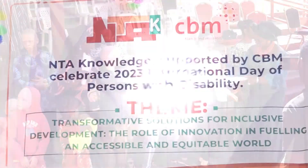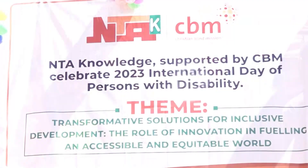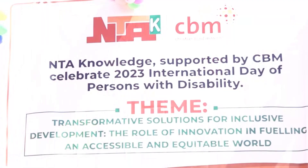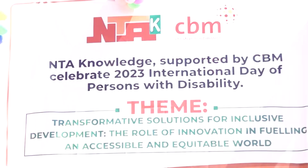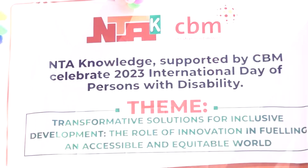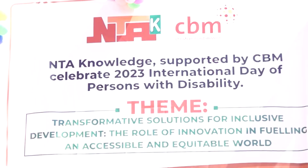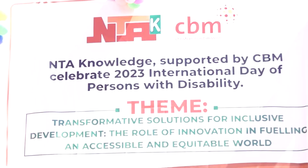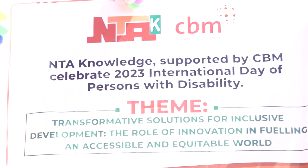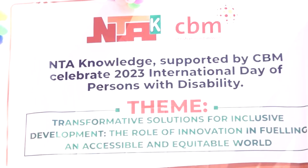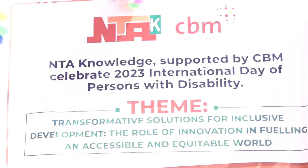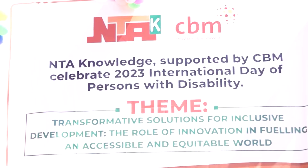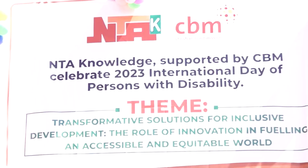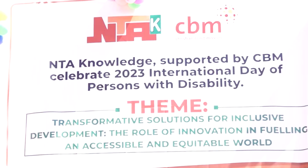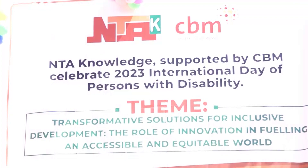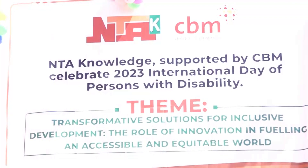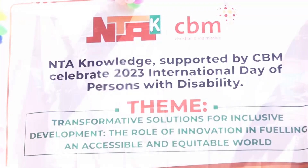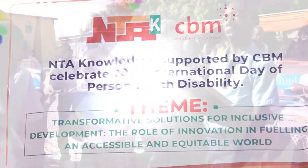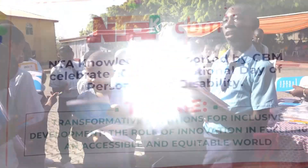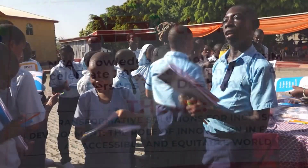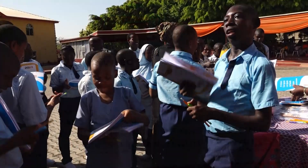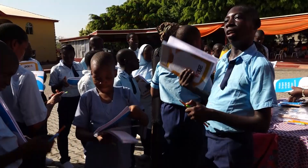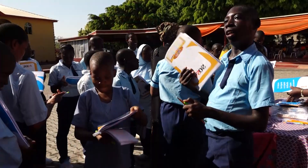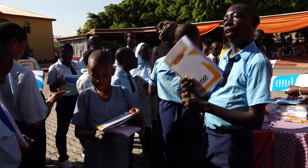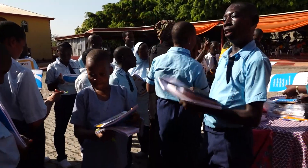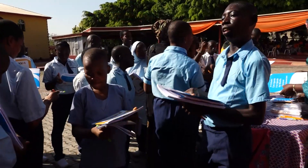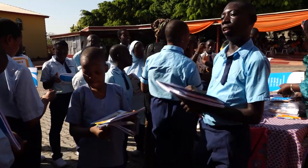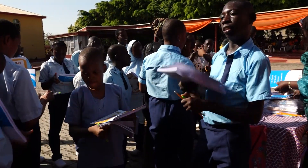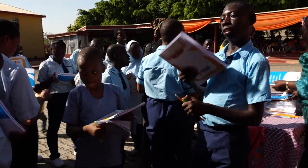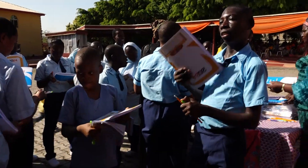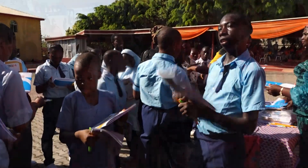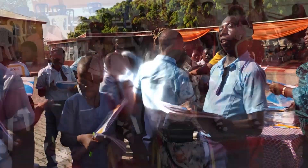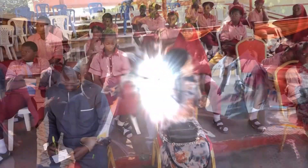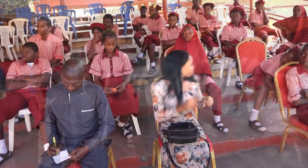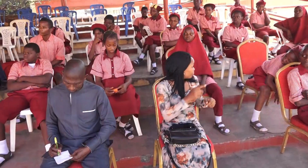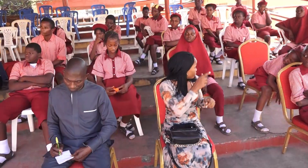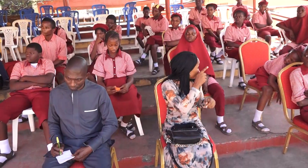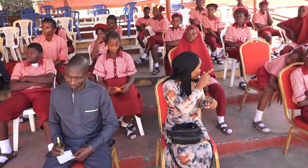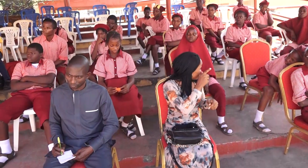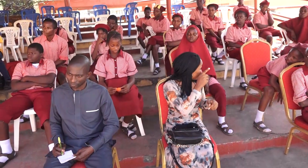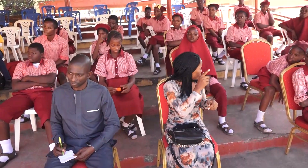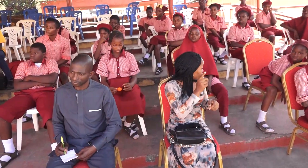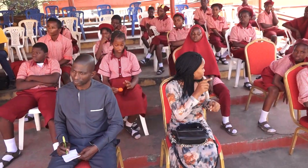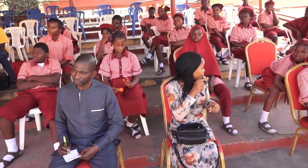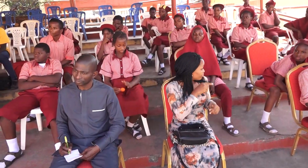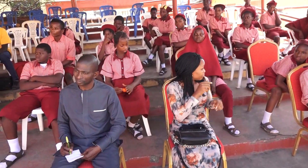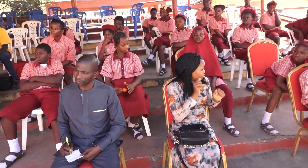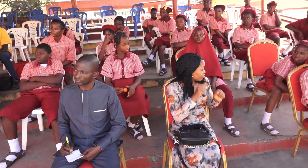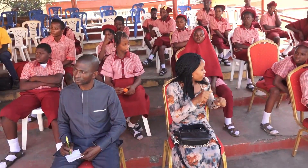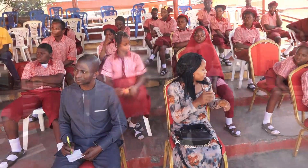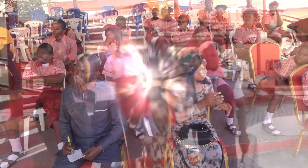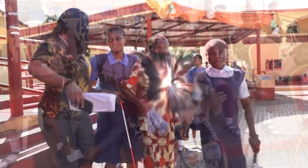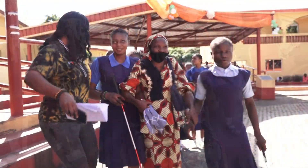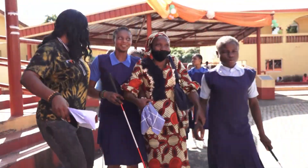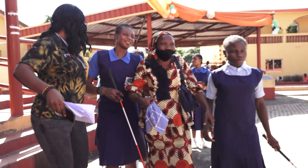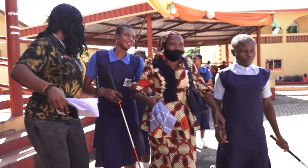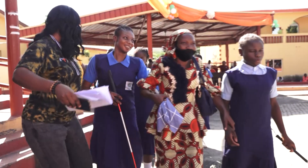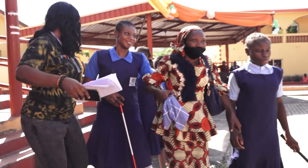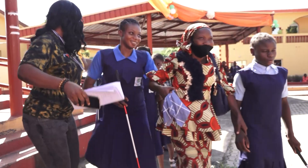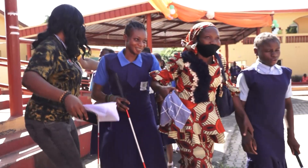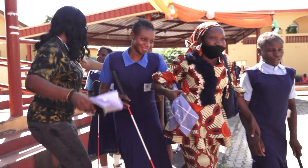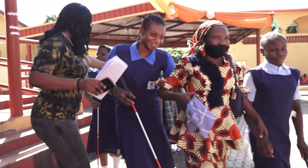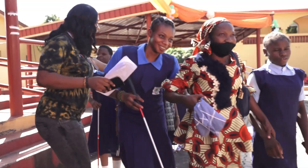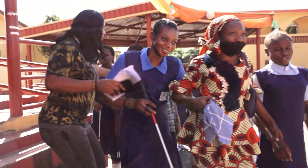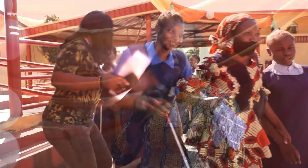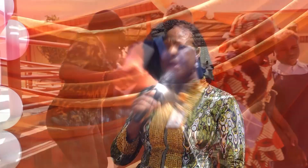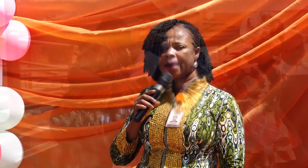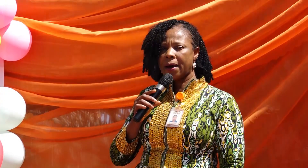theme Transformative Solutions for Inclusive Development, the Role of Innovation in Fueling an